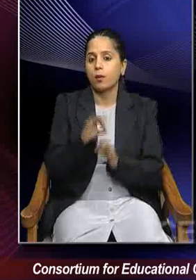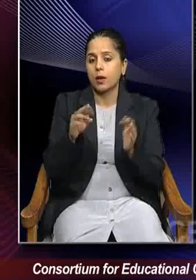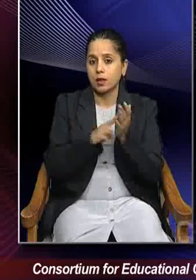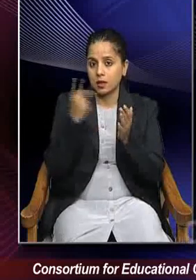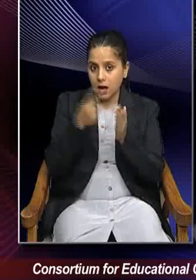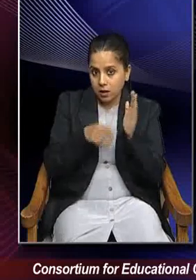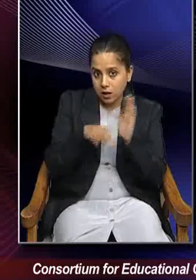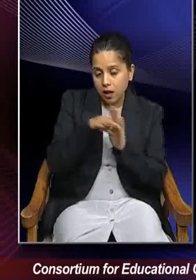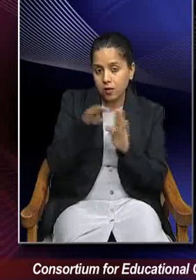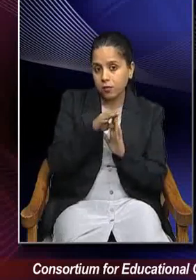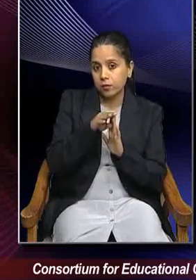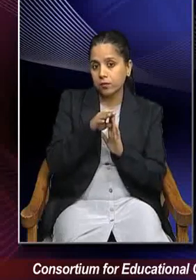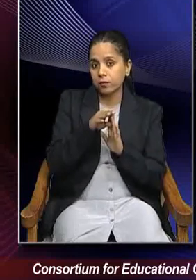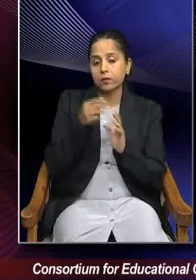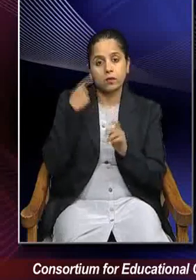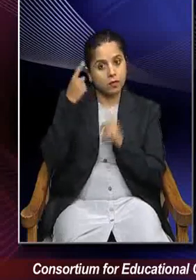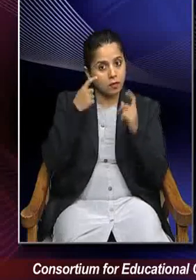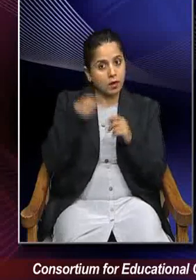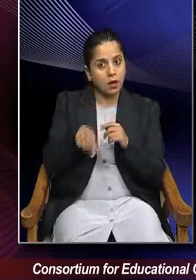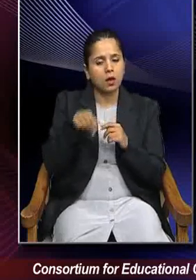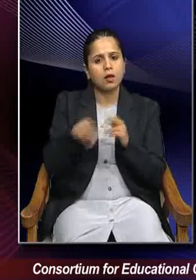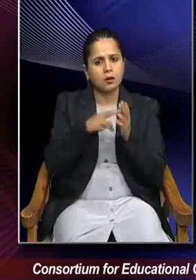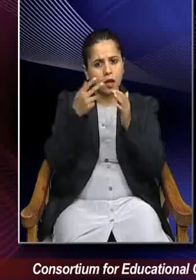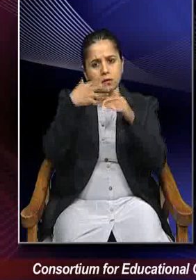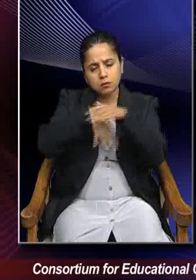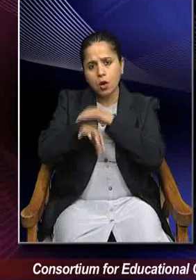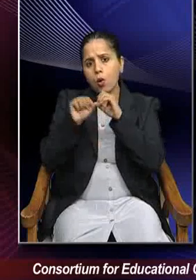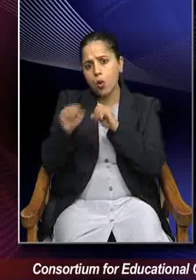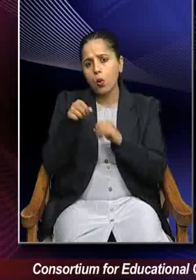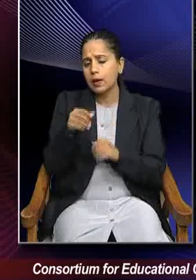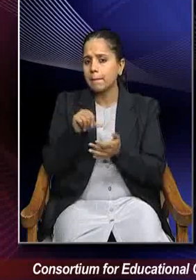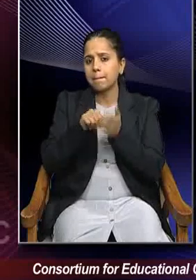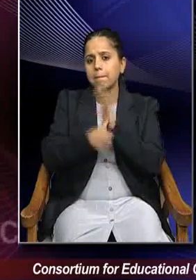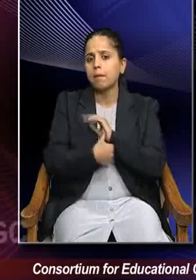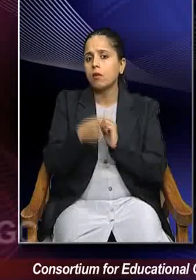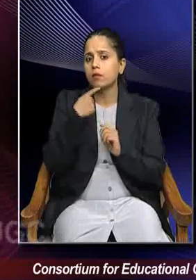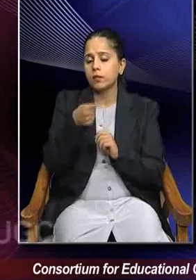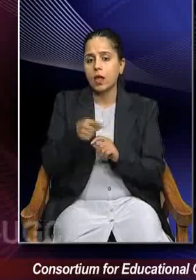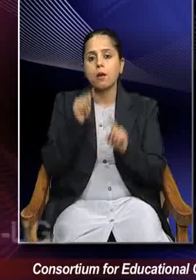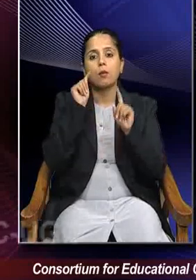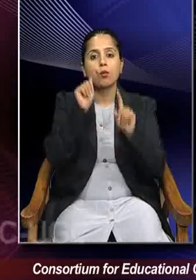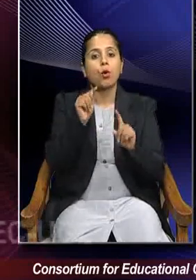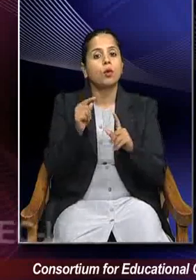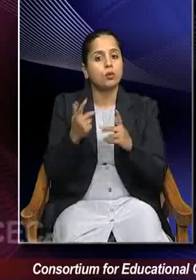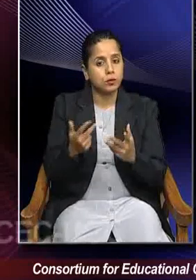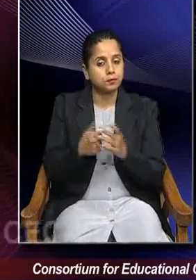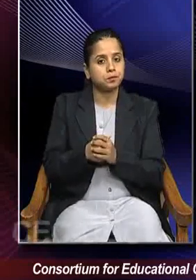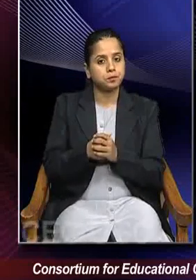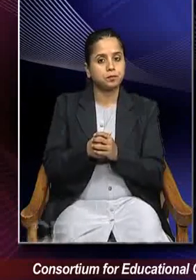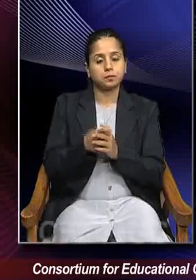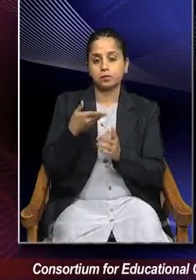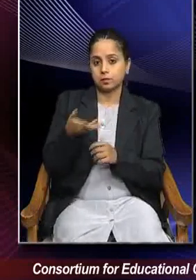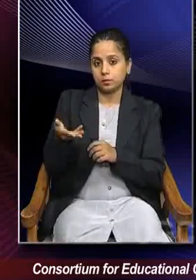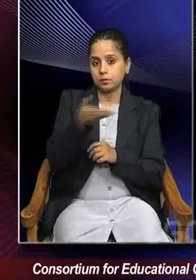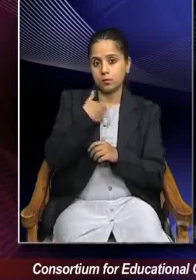level, thinking about subnational level, etc. is impossible. So the point is that we as